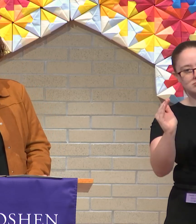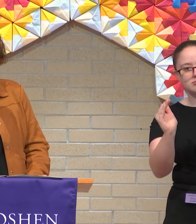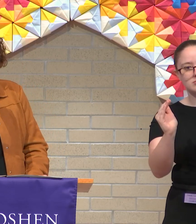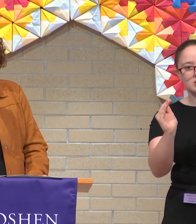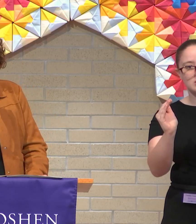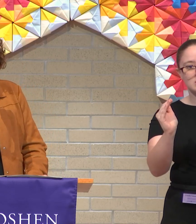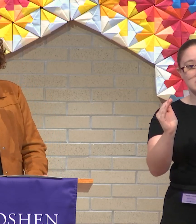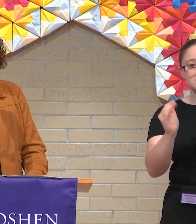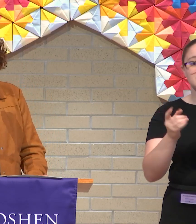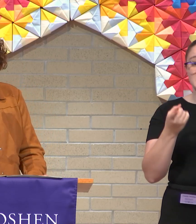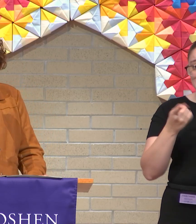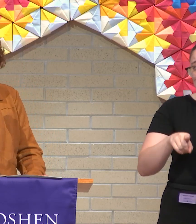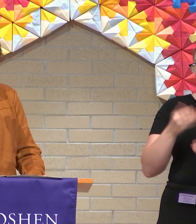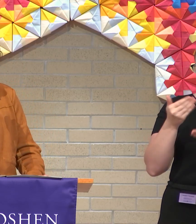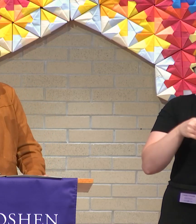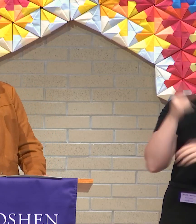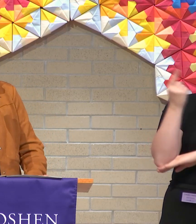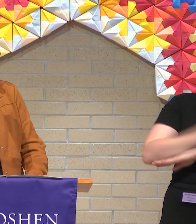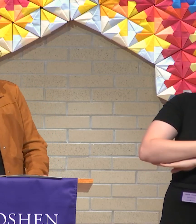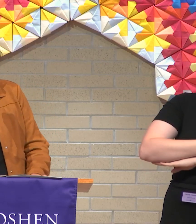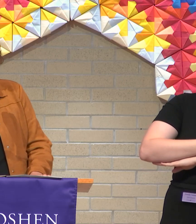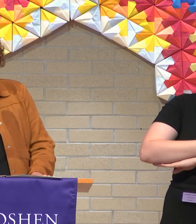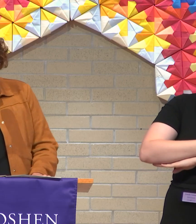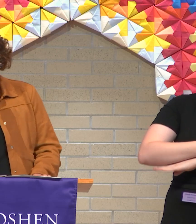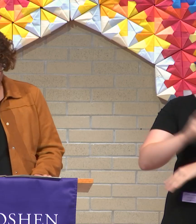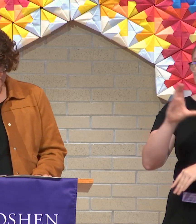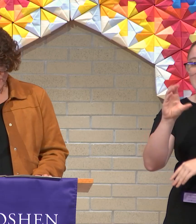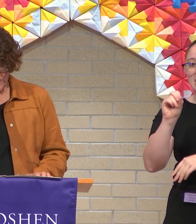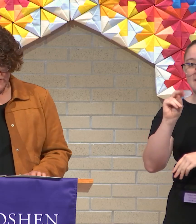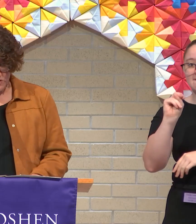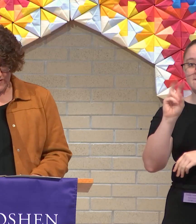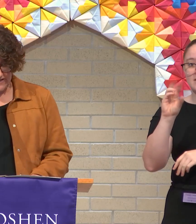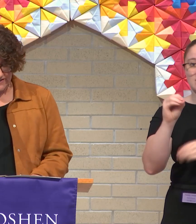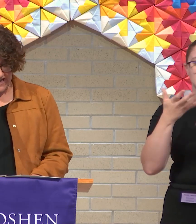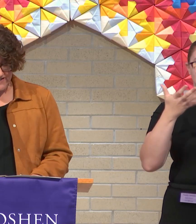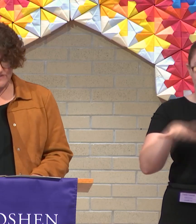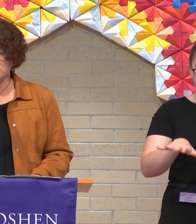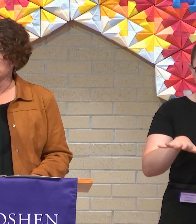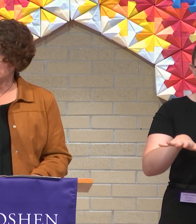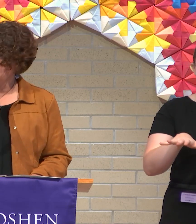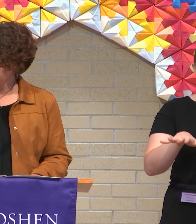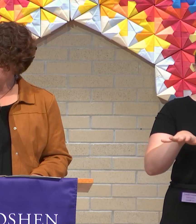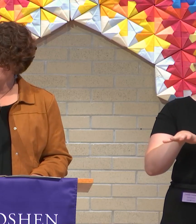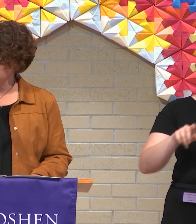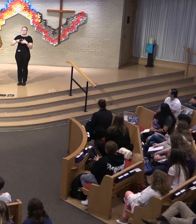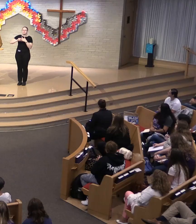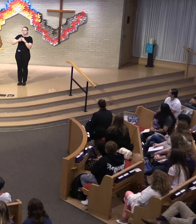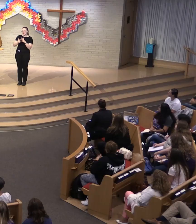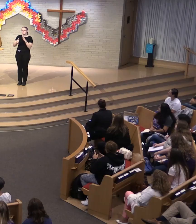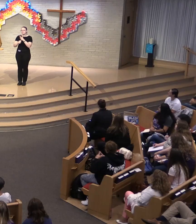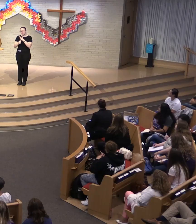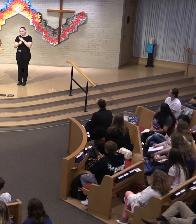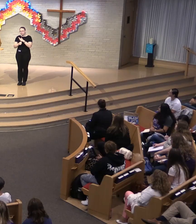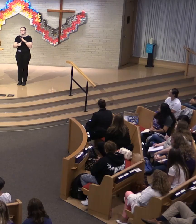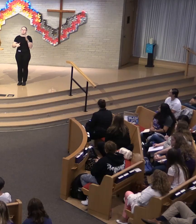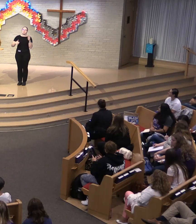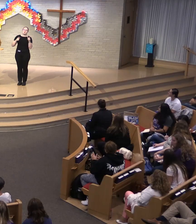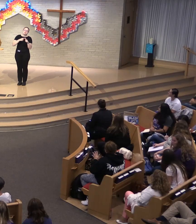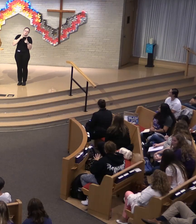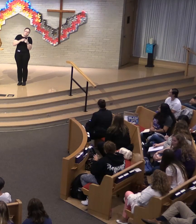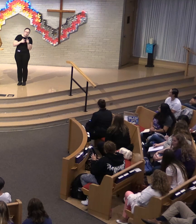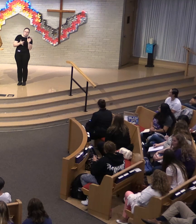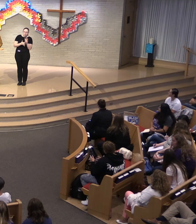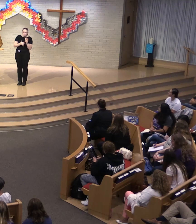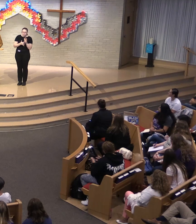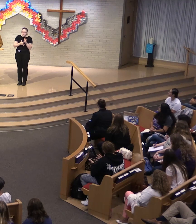do again today. So at the end of Convo, I will dismiss you by class, starting with the seniors and then the juniors,